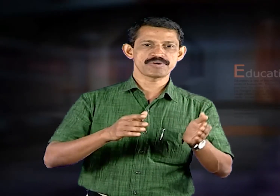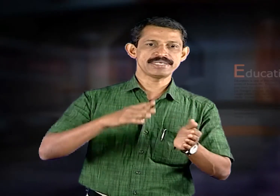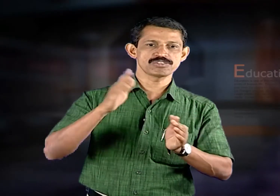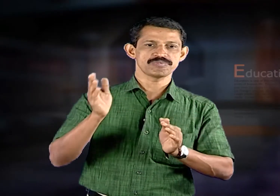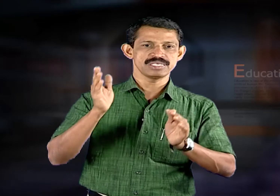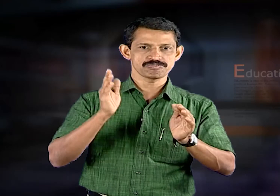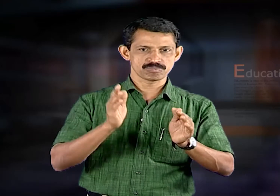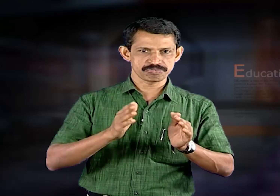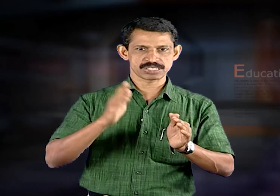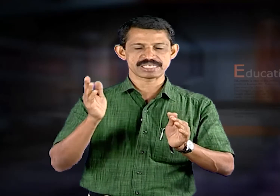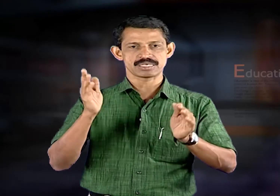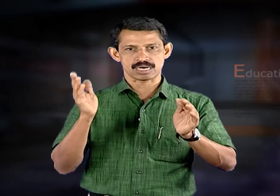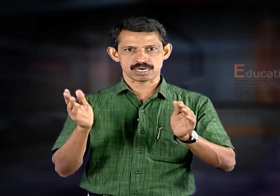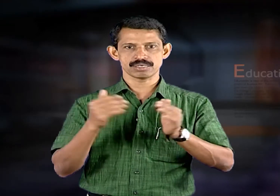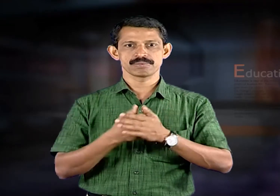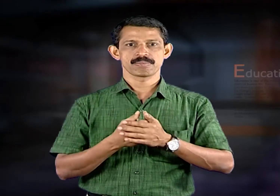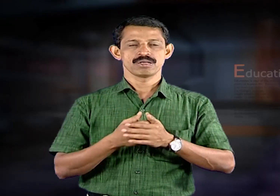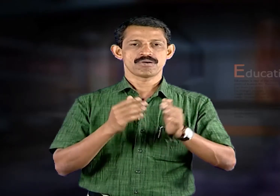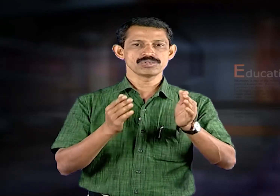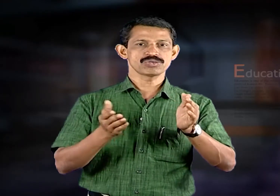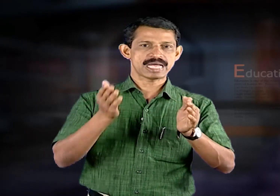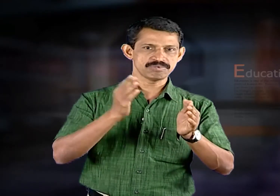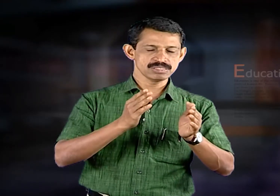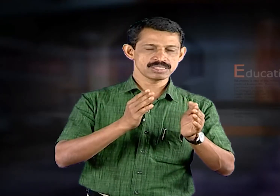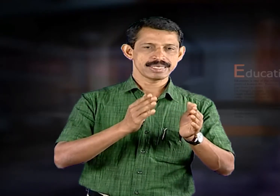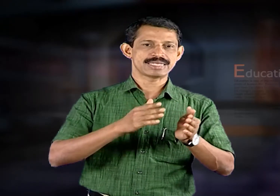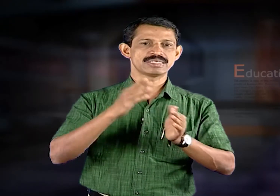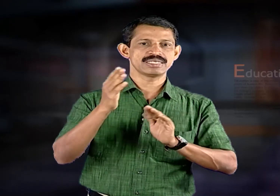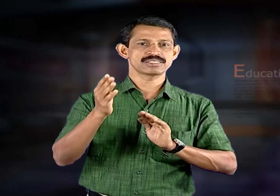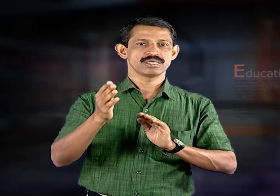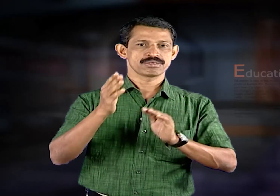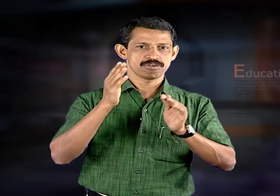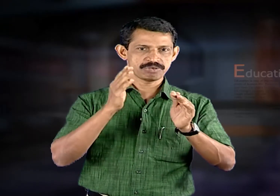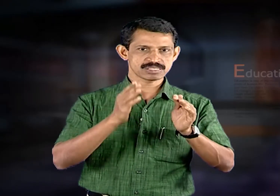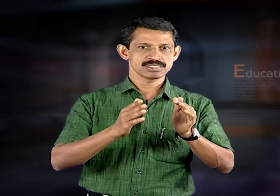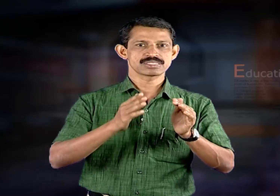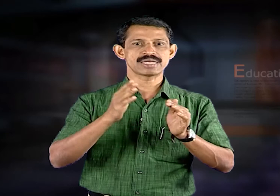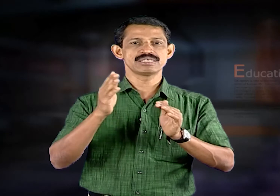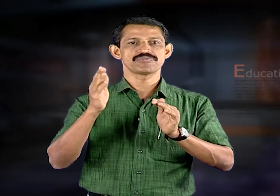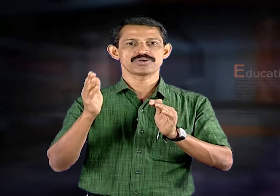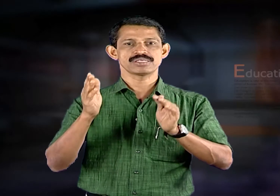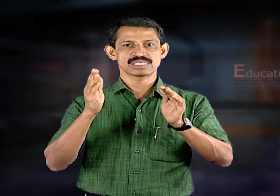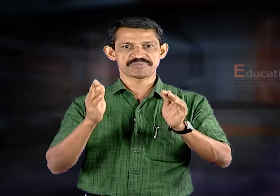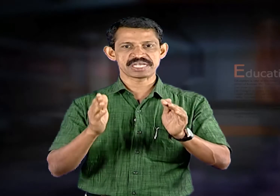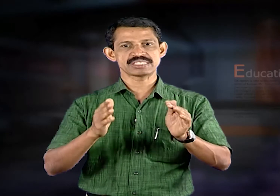providers of this form of education are also diverse, and there is no fixed standard for certification as